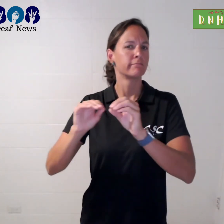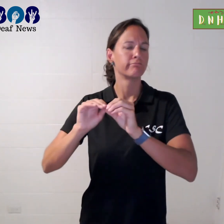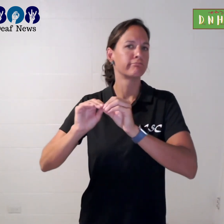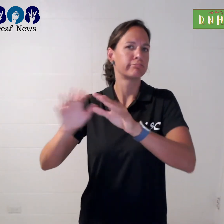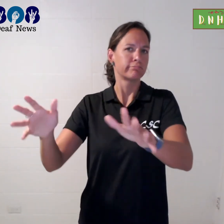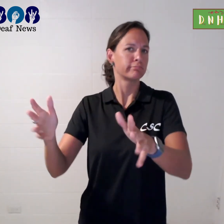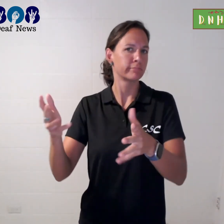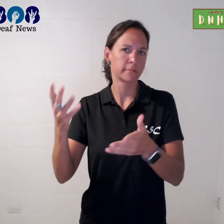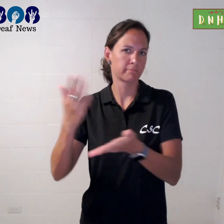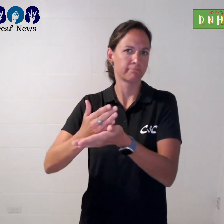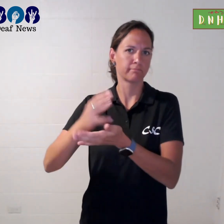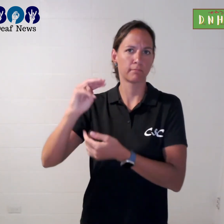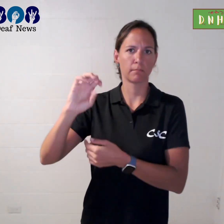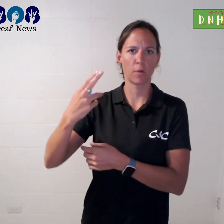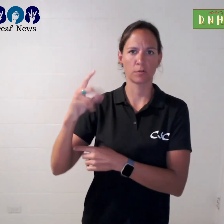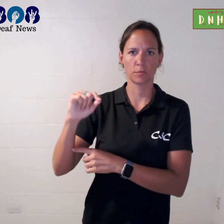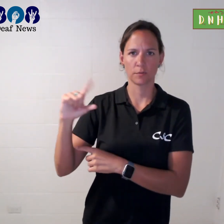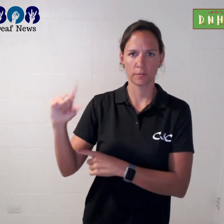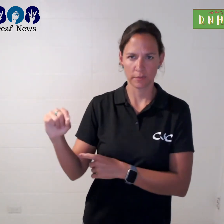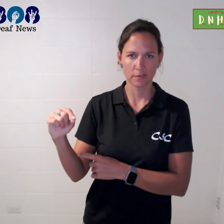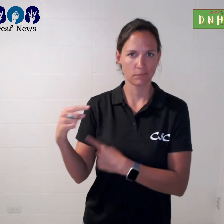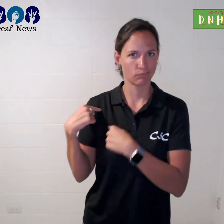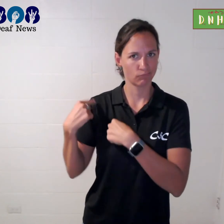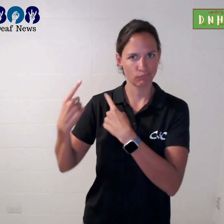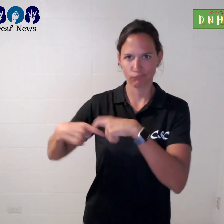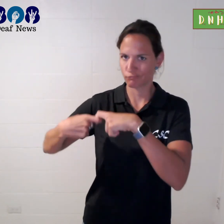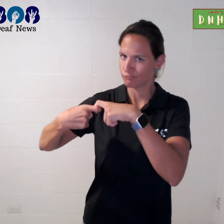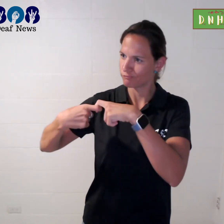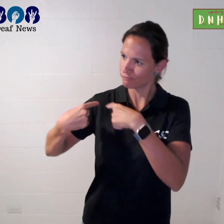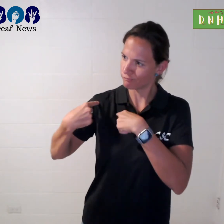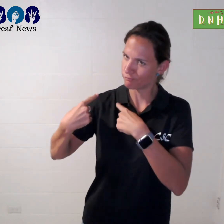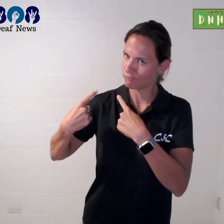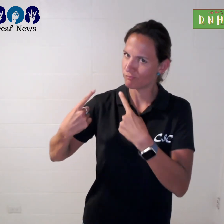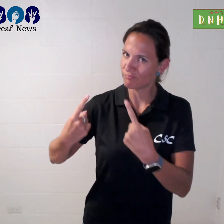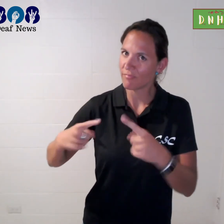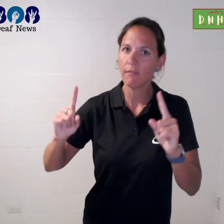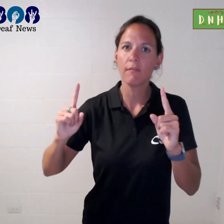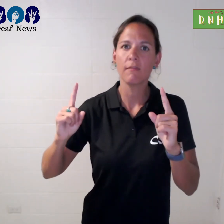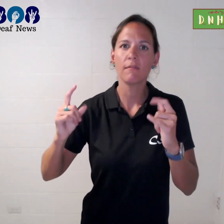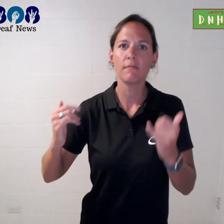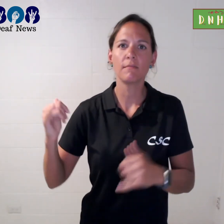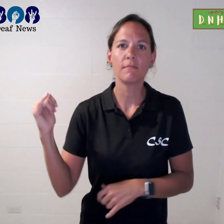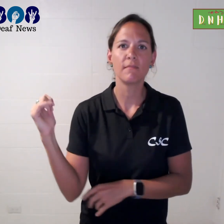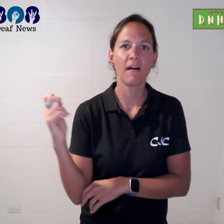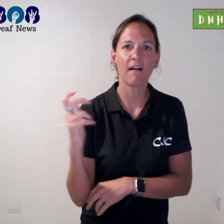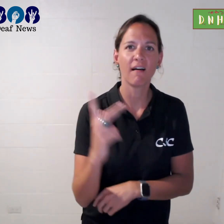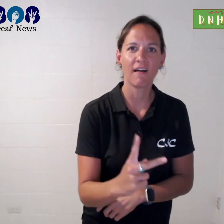show stopped and was on hold throughout the pandemic. Now the show returns. Now